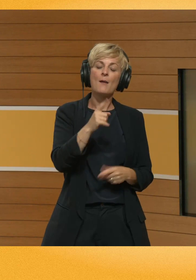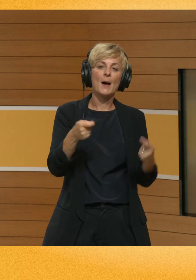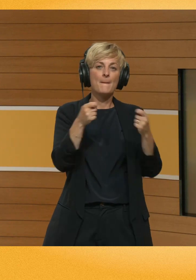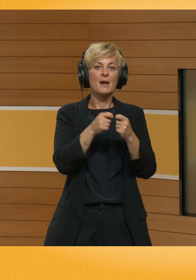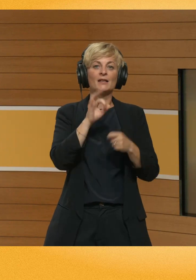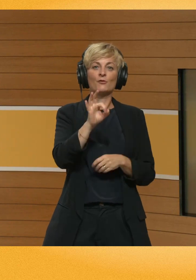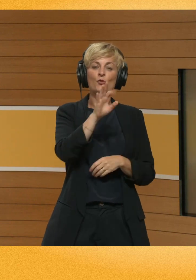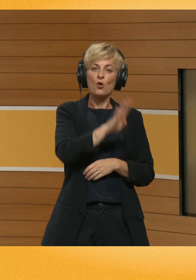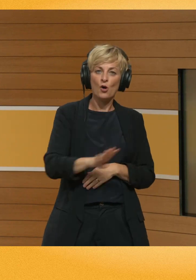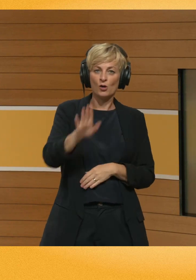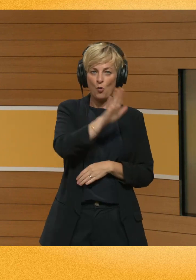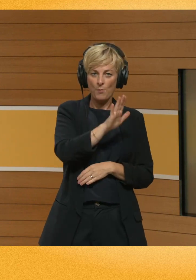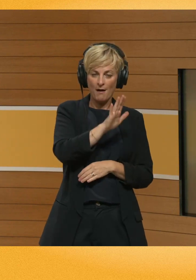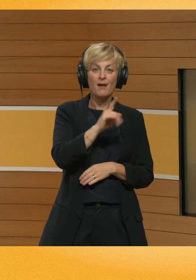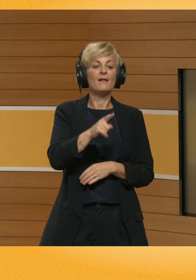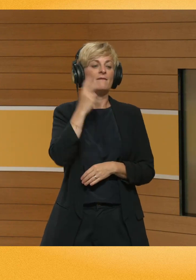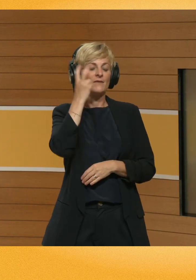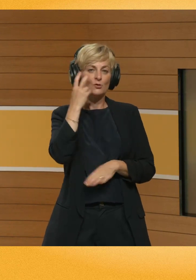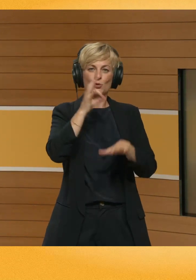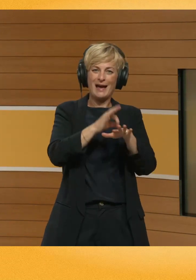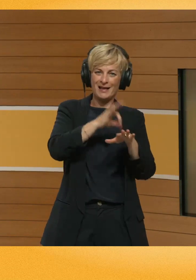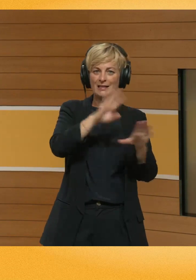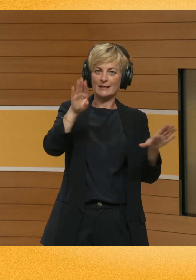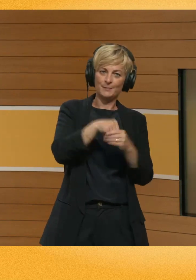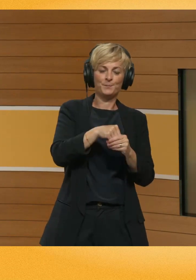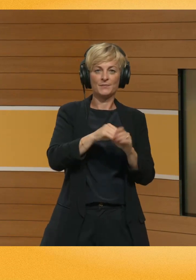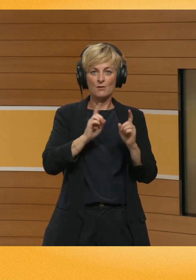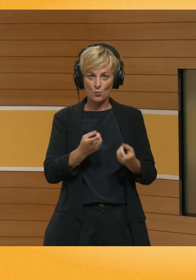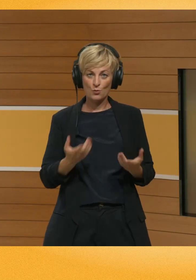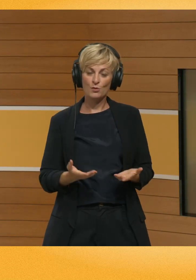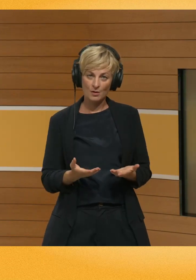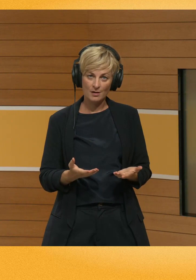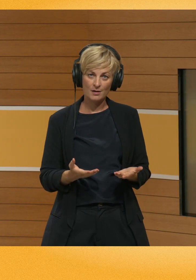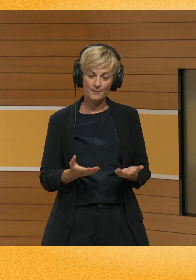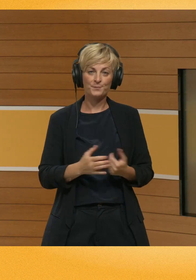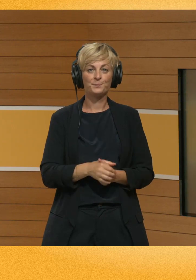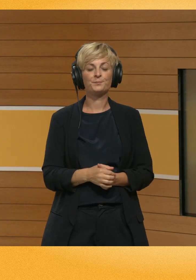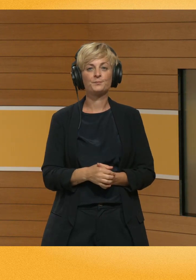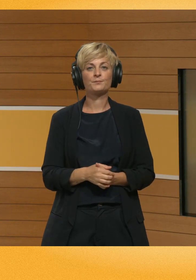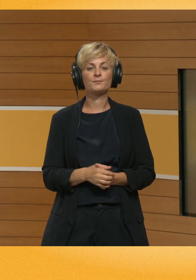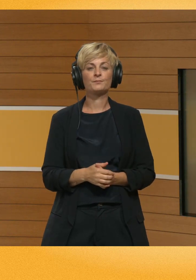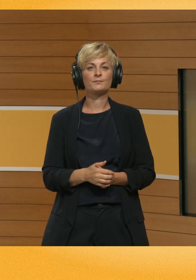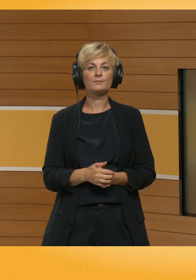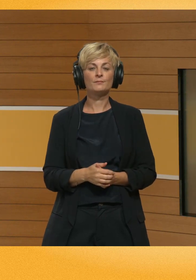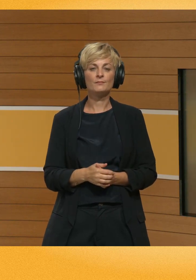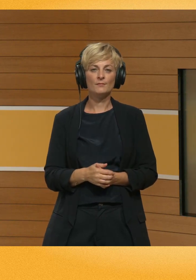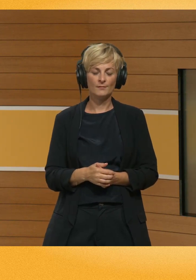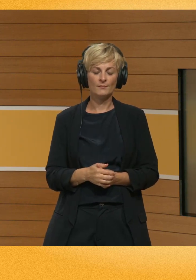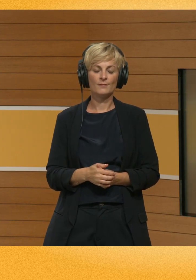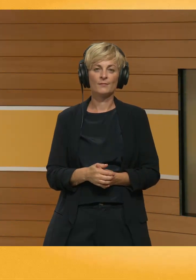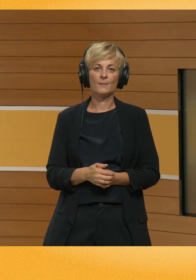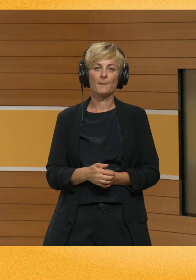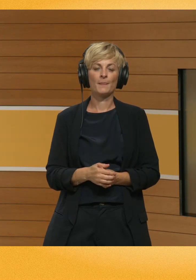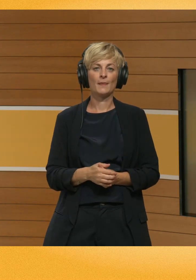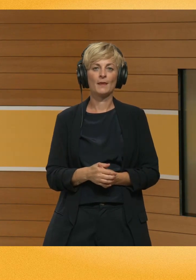physicians, and within our project, I suppose, within our hospital, we've been trying to include physicians as well. But